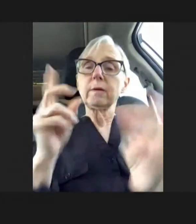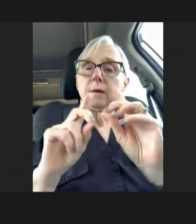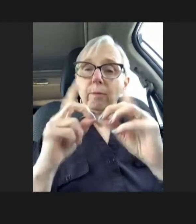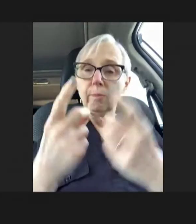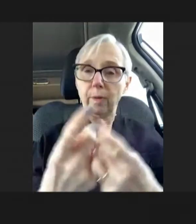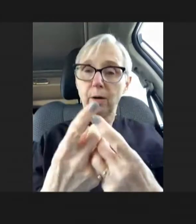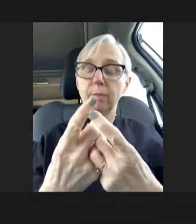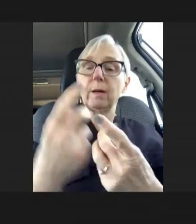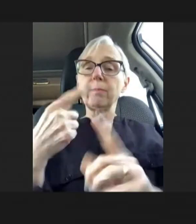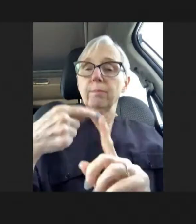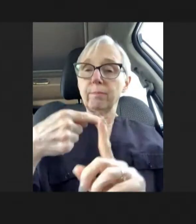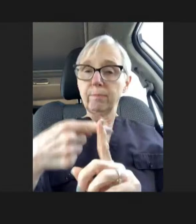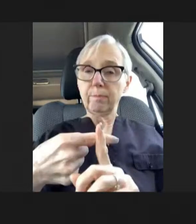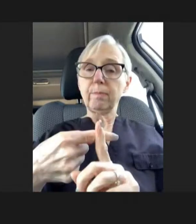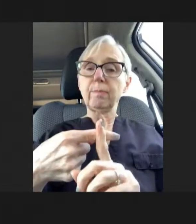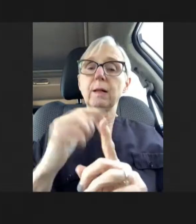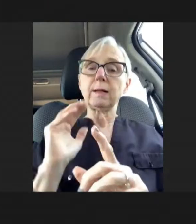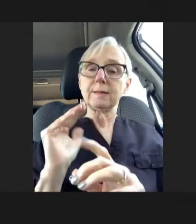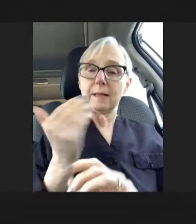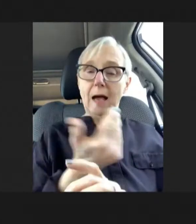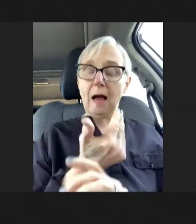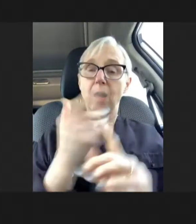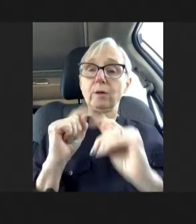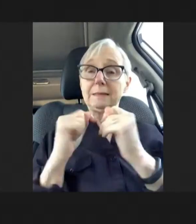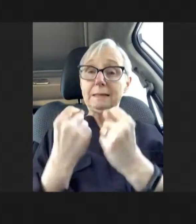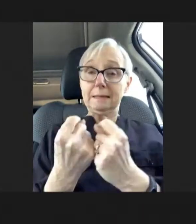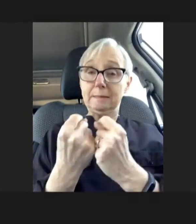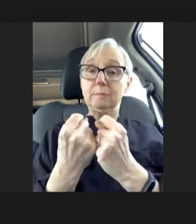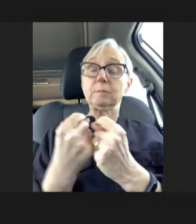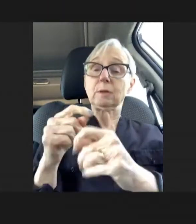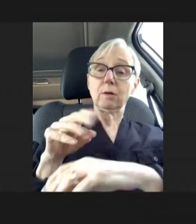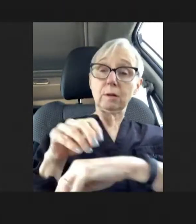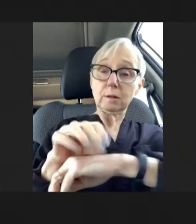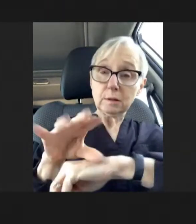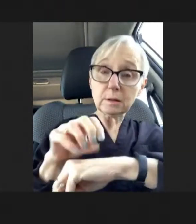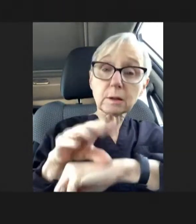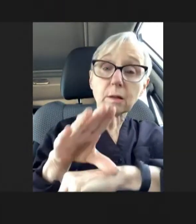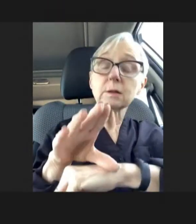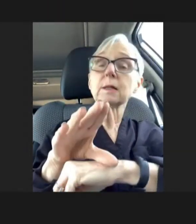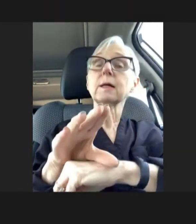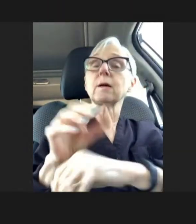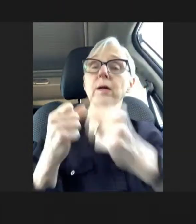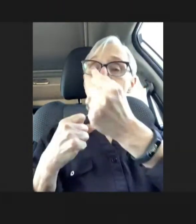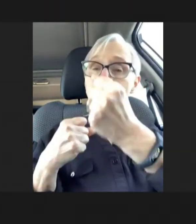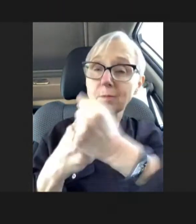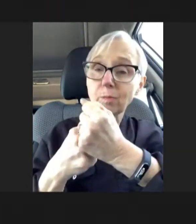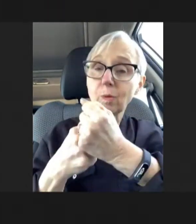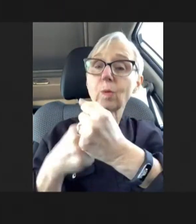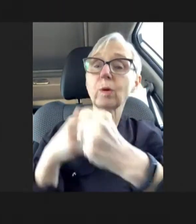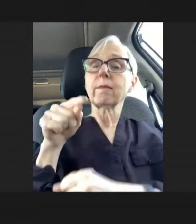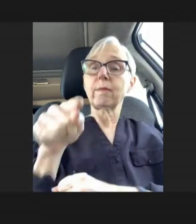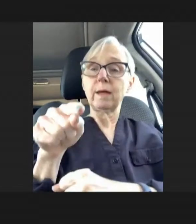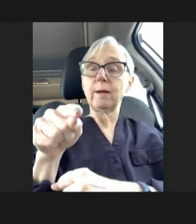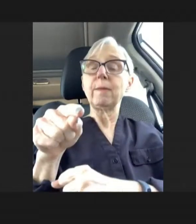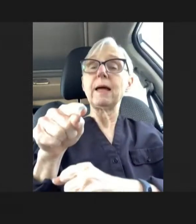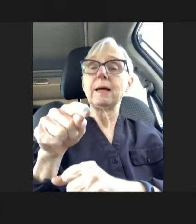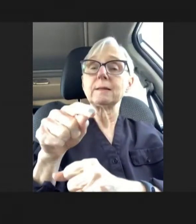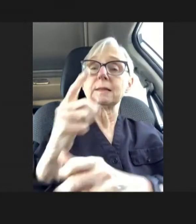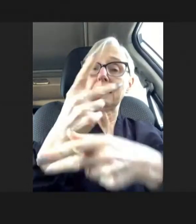our epidemiology teams. And we'll continue to support them as they work through this outbreak.